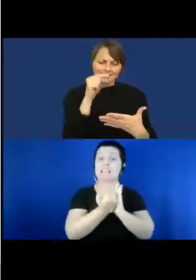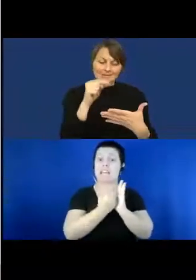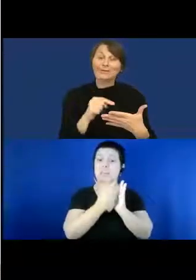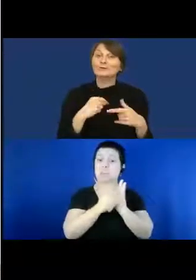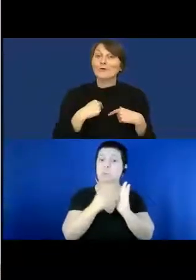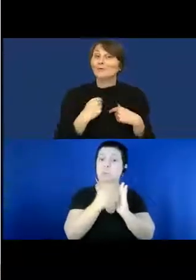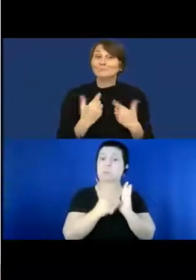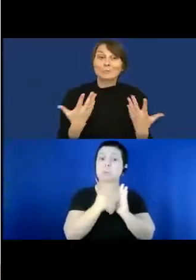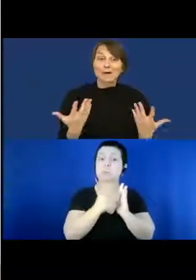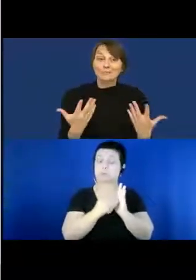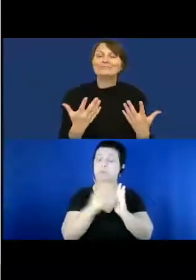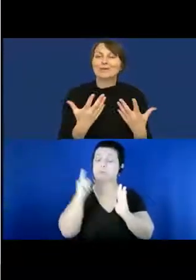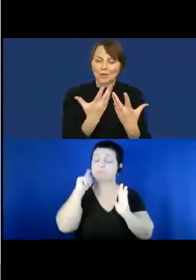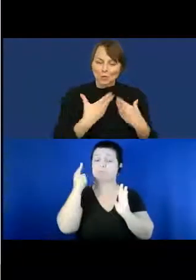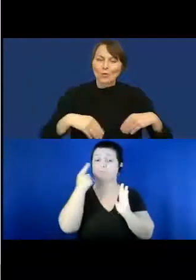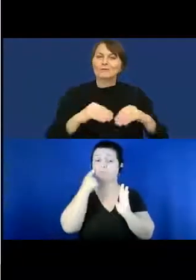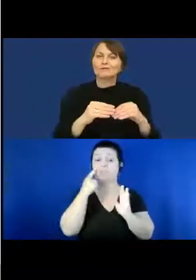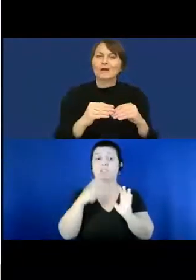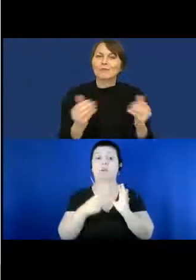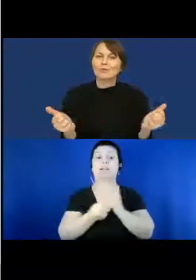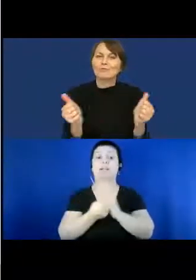workshop focusing on